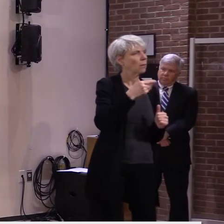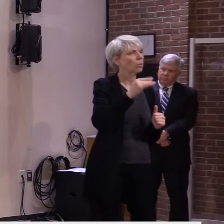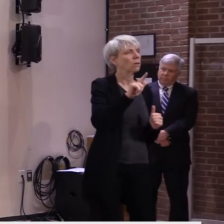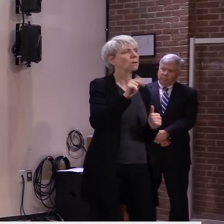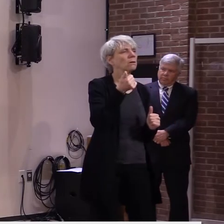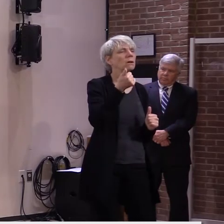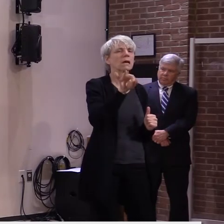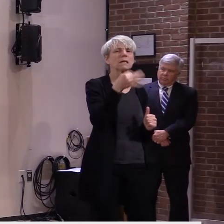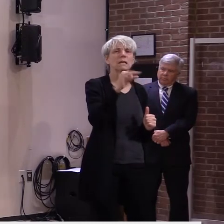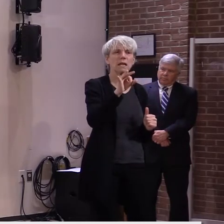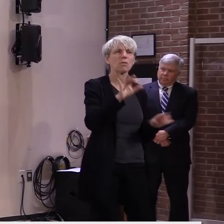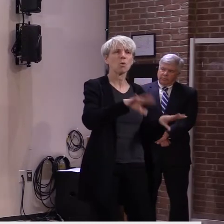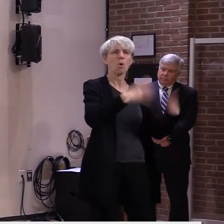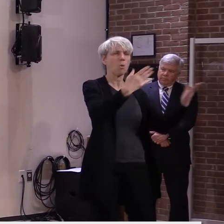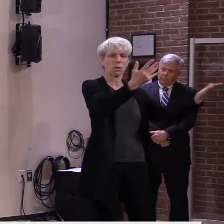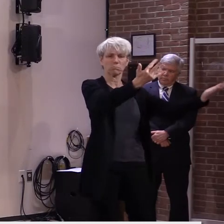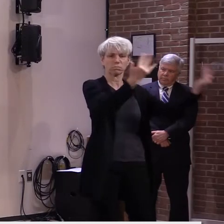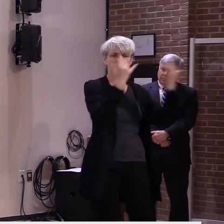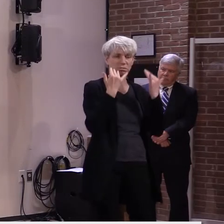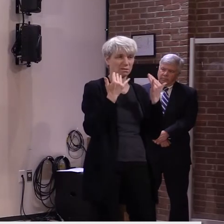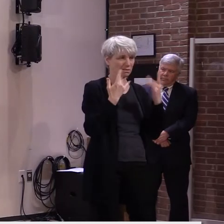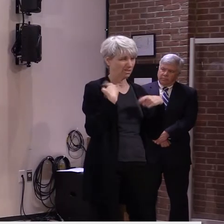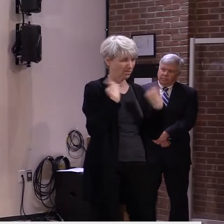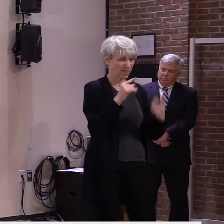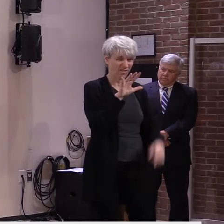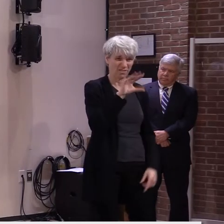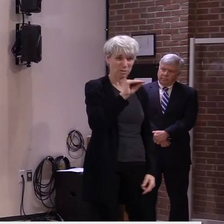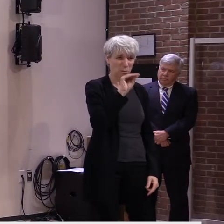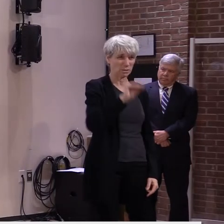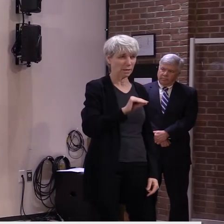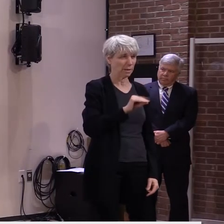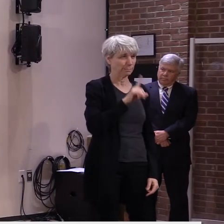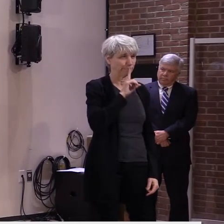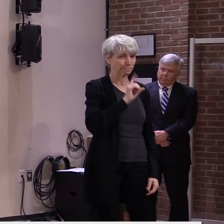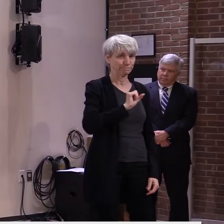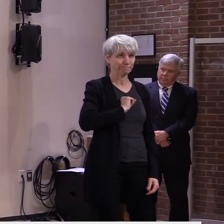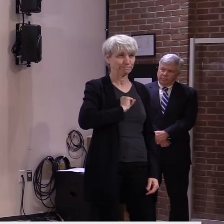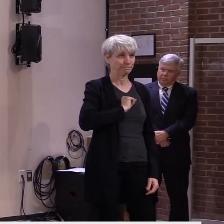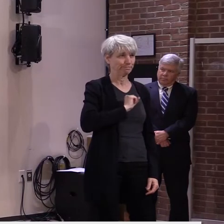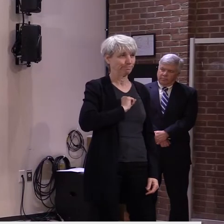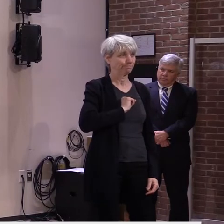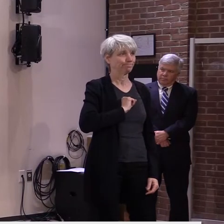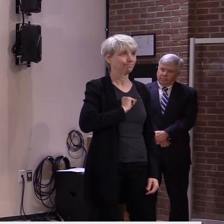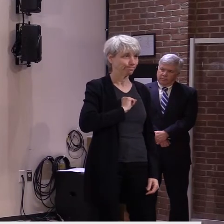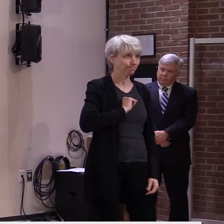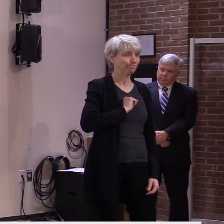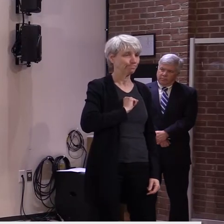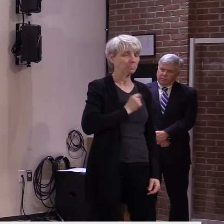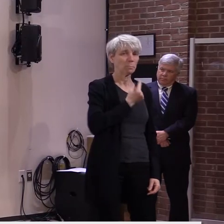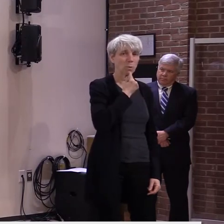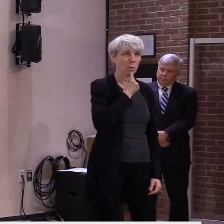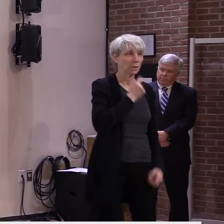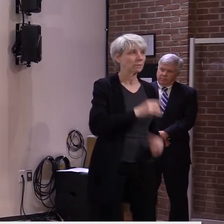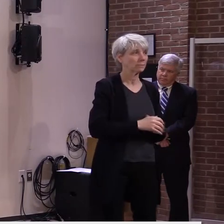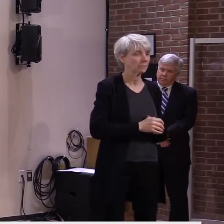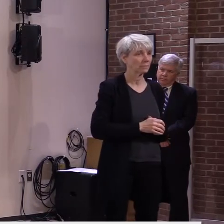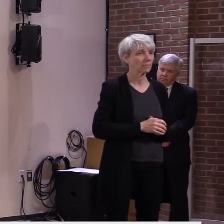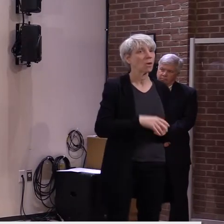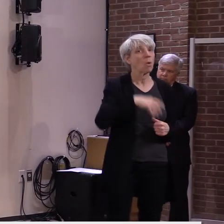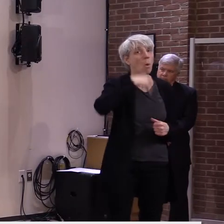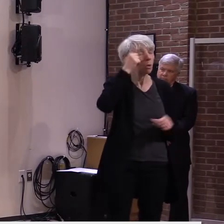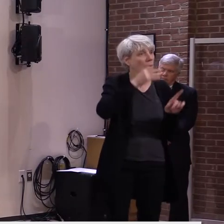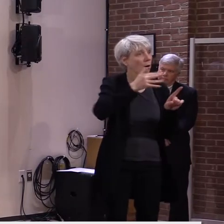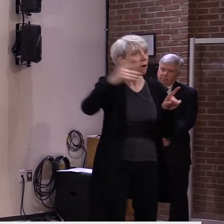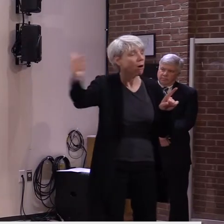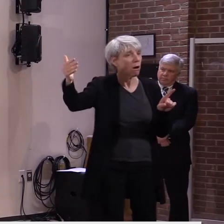about, I think, 50% at this point in time. And as you know, if you look at it as compared to the other age groups,